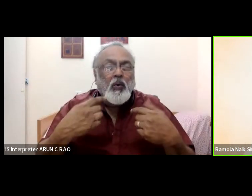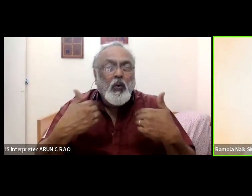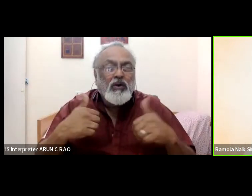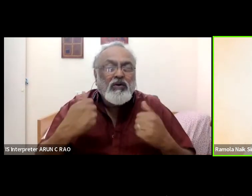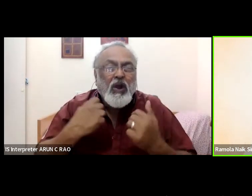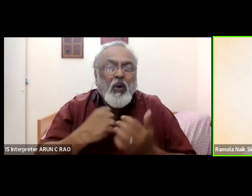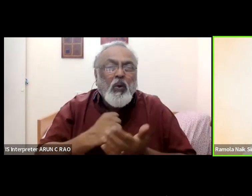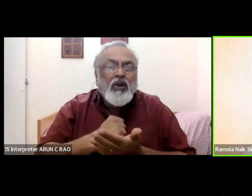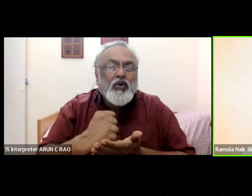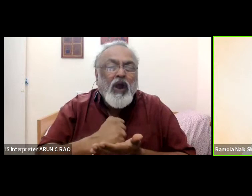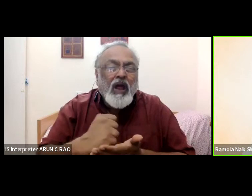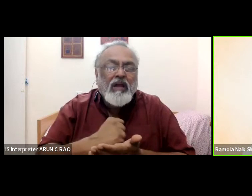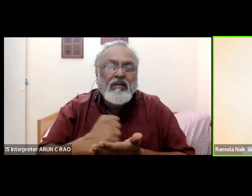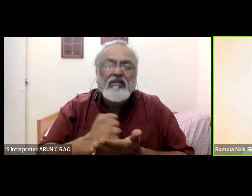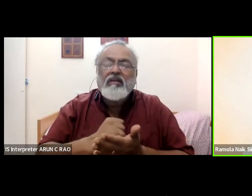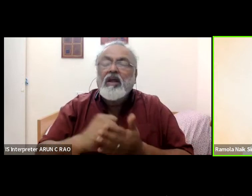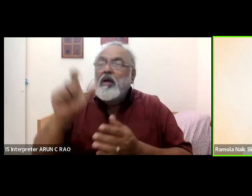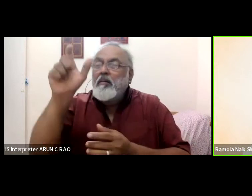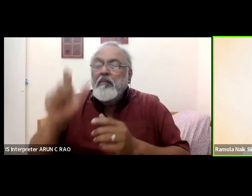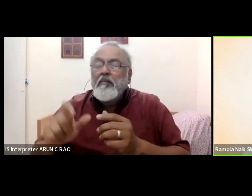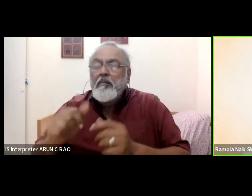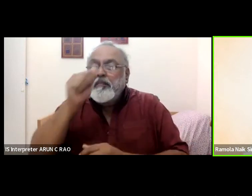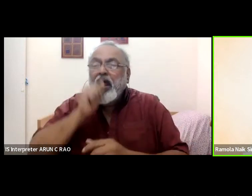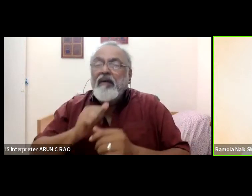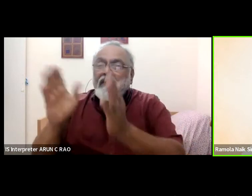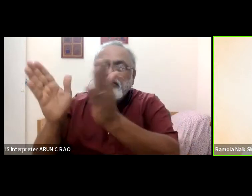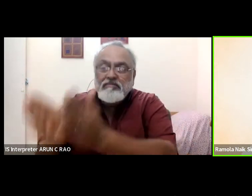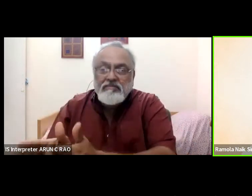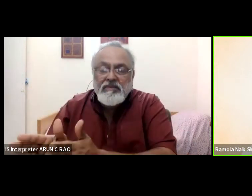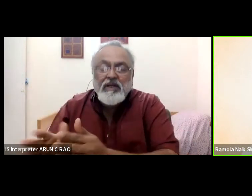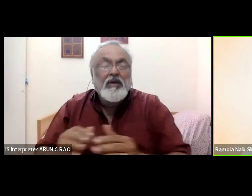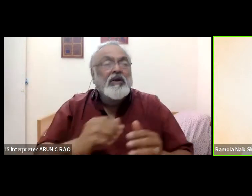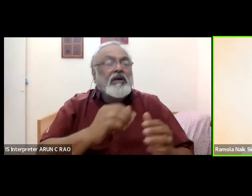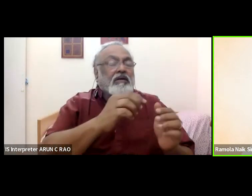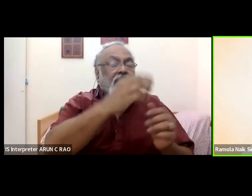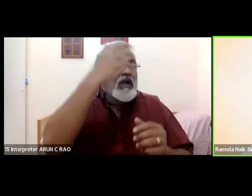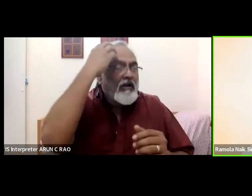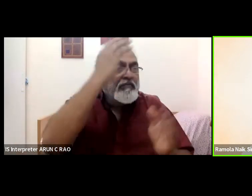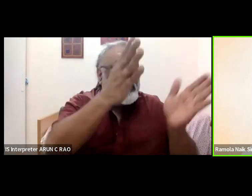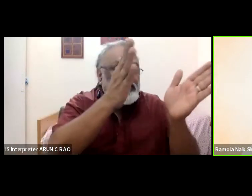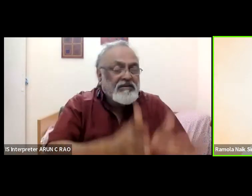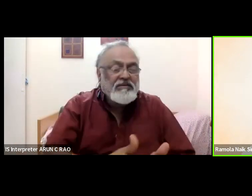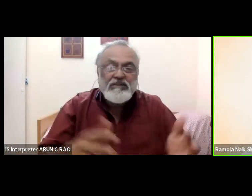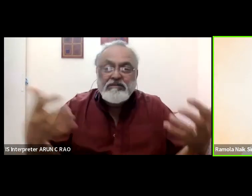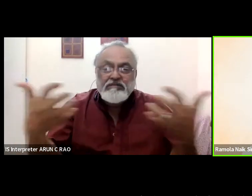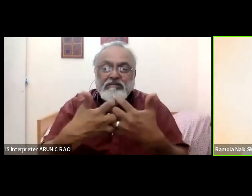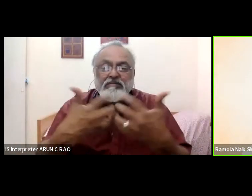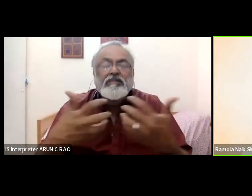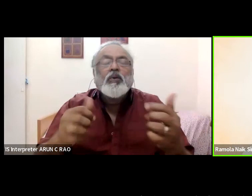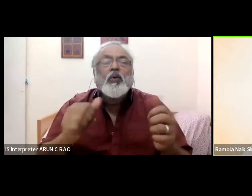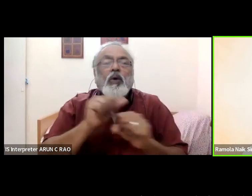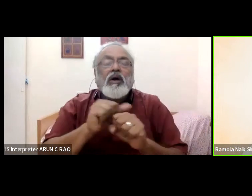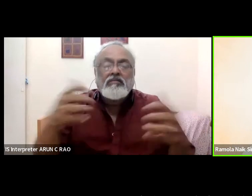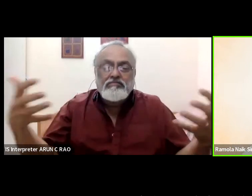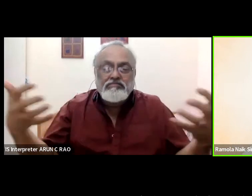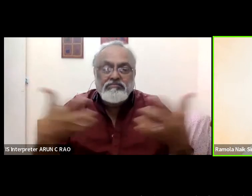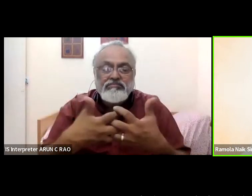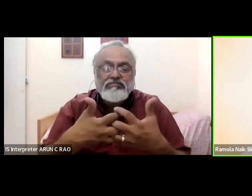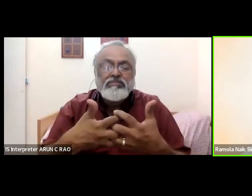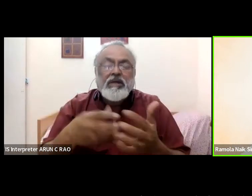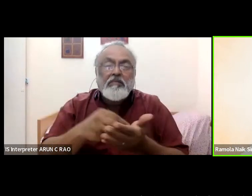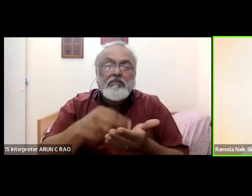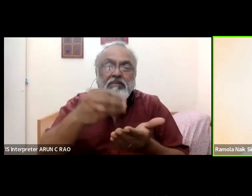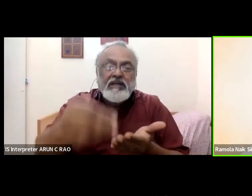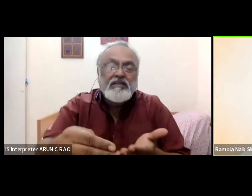If I take the example of Georgia, I just wanted to highlight that when in 2017 we